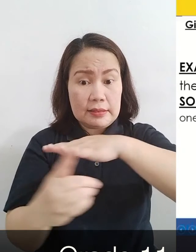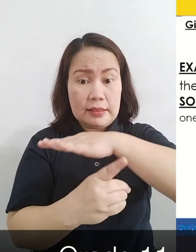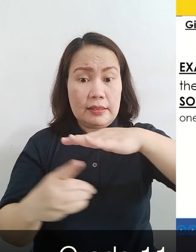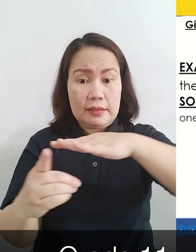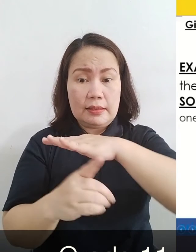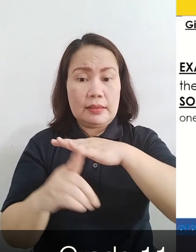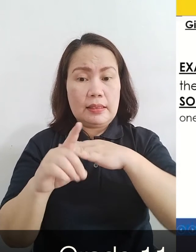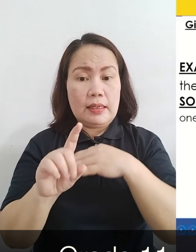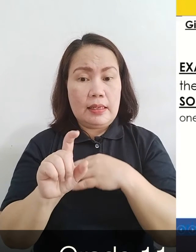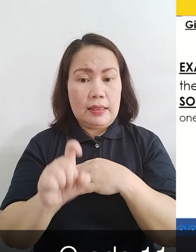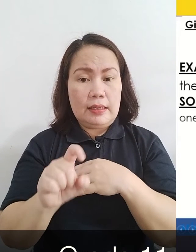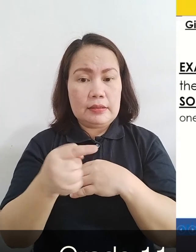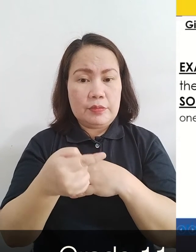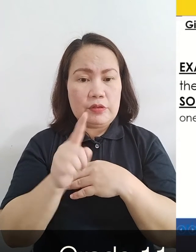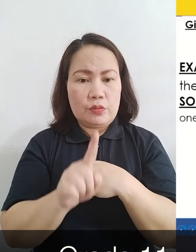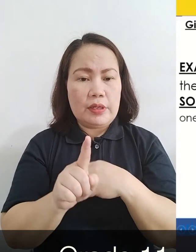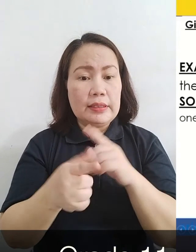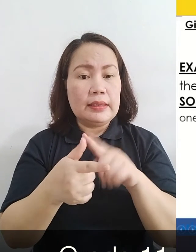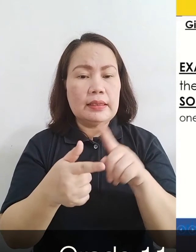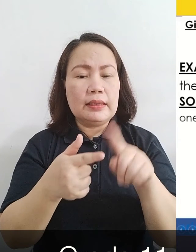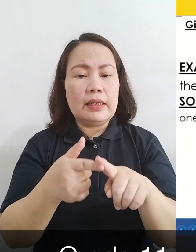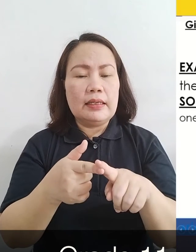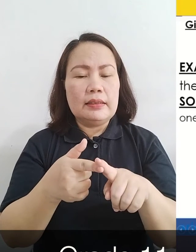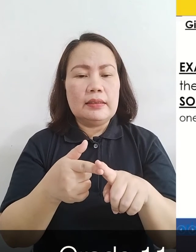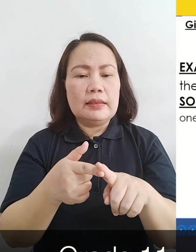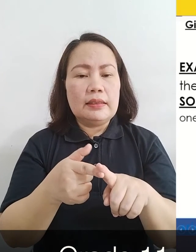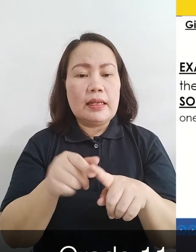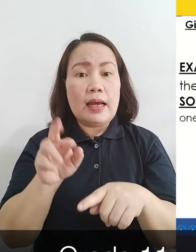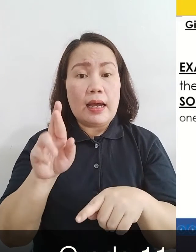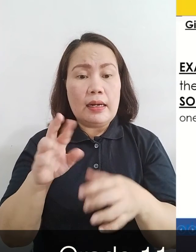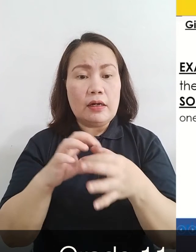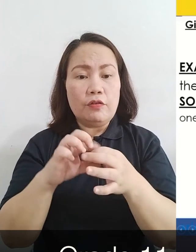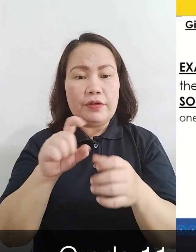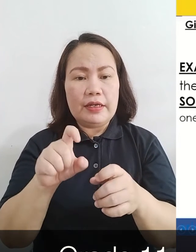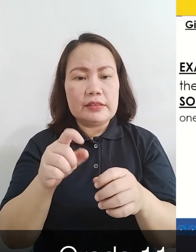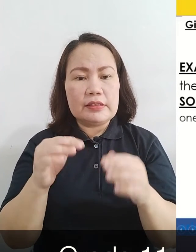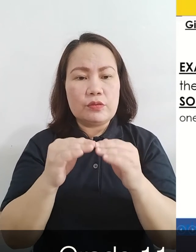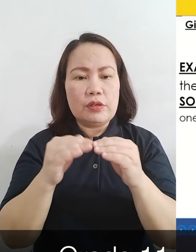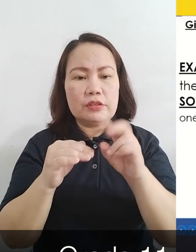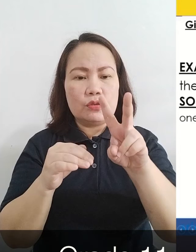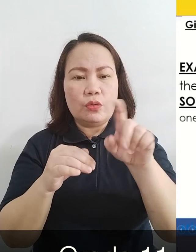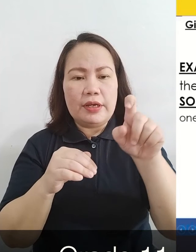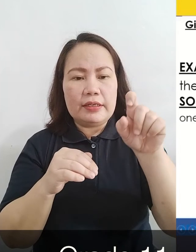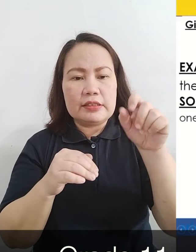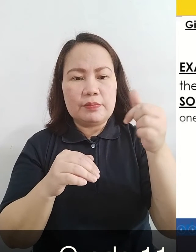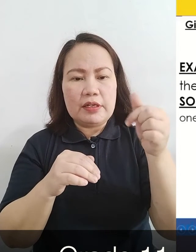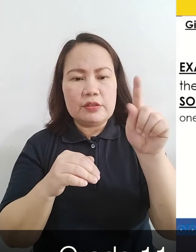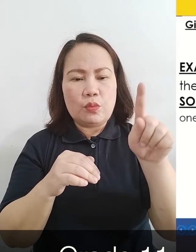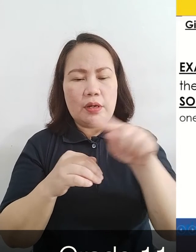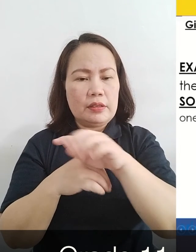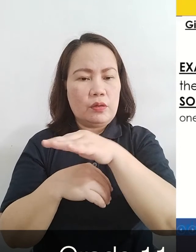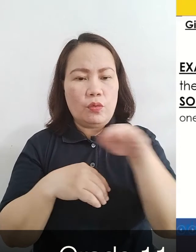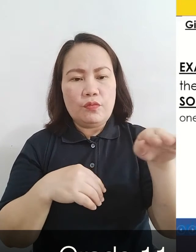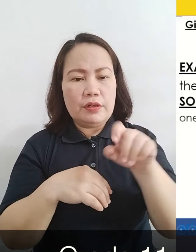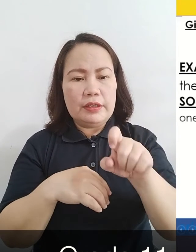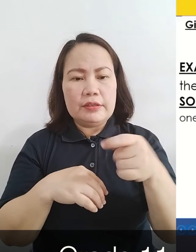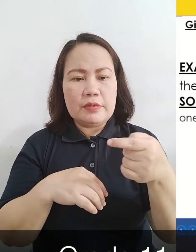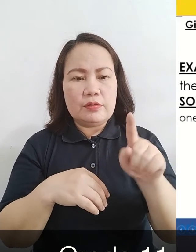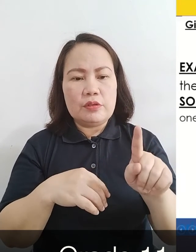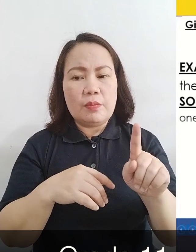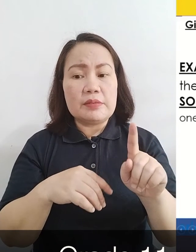a denominator, then r of x is equal to 2x plus 1 over must be one of the function in our